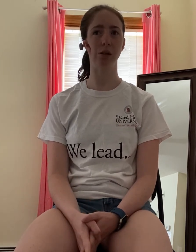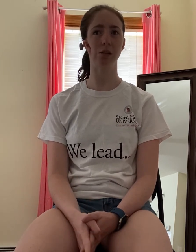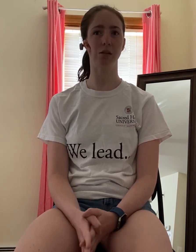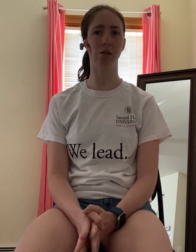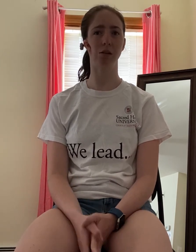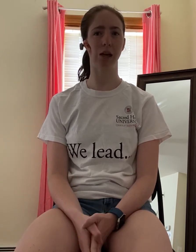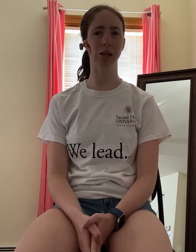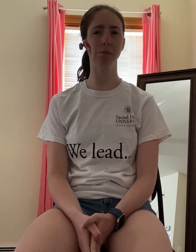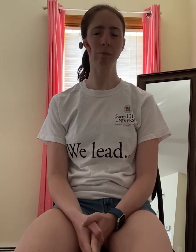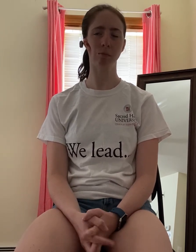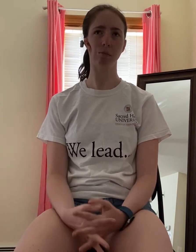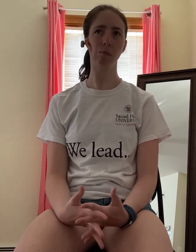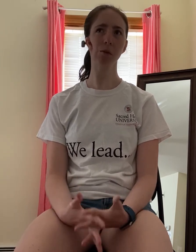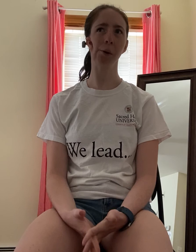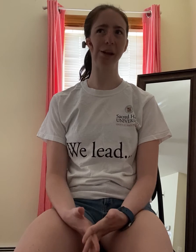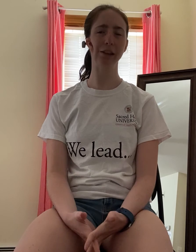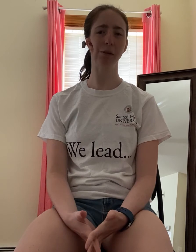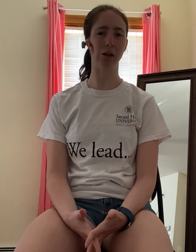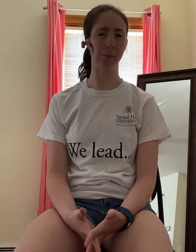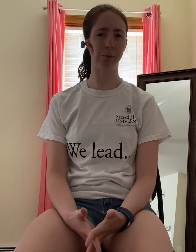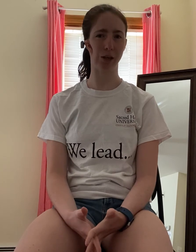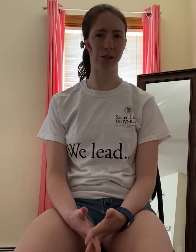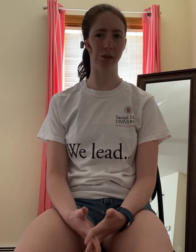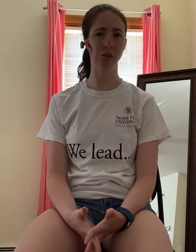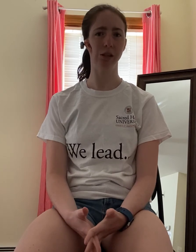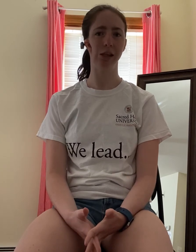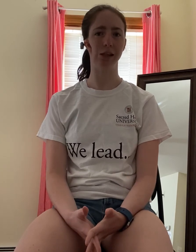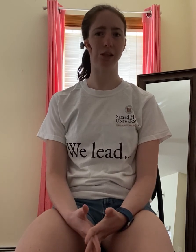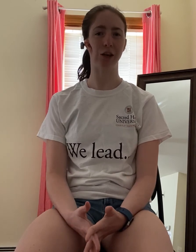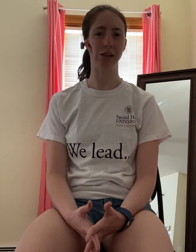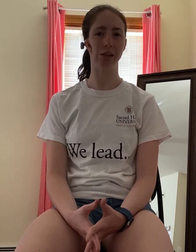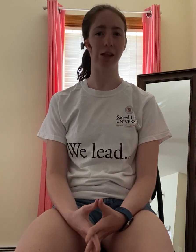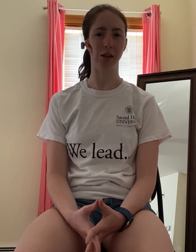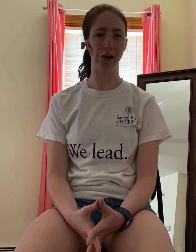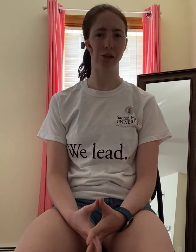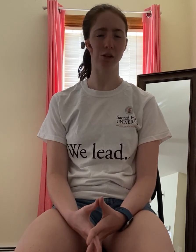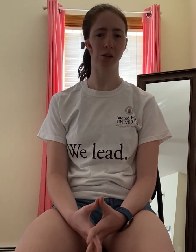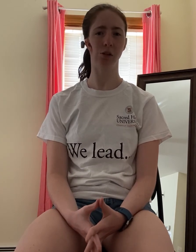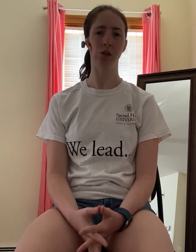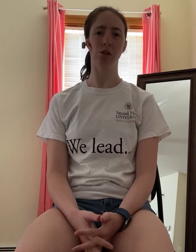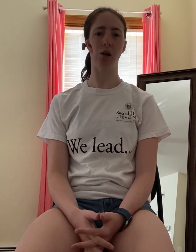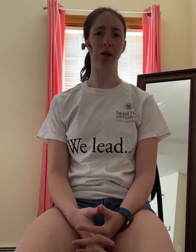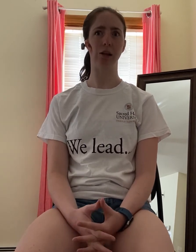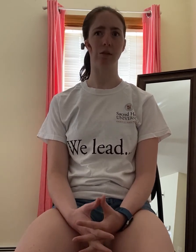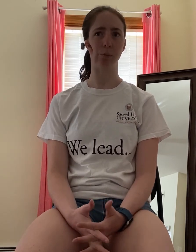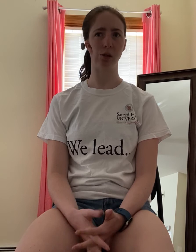someone's signing, a big thing a lot of people try to do is they try to say the letters. So like if I'm watching